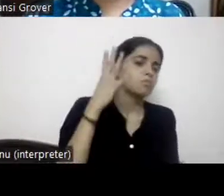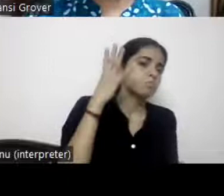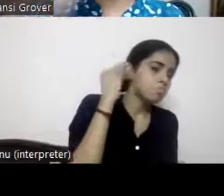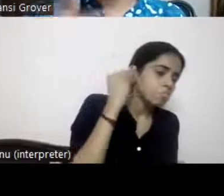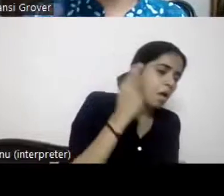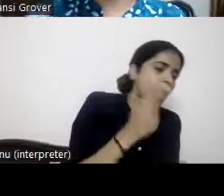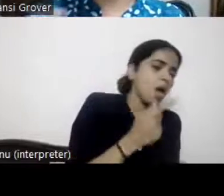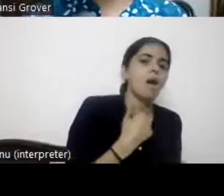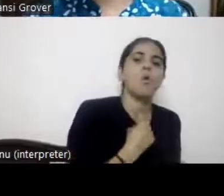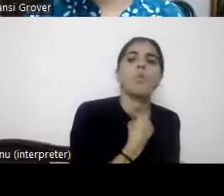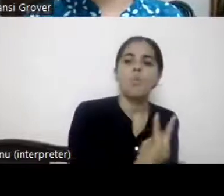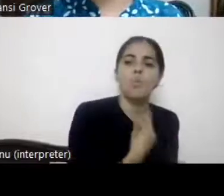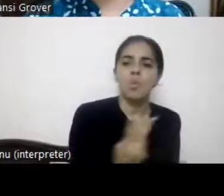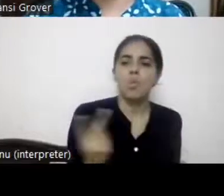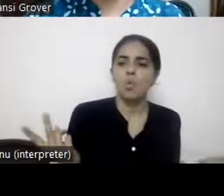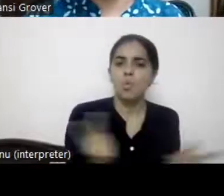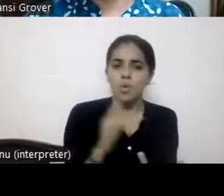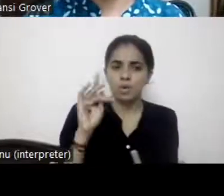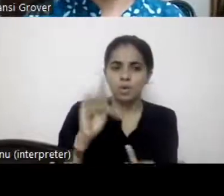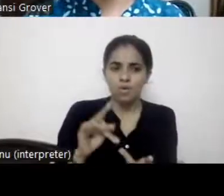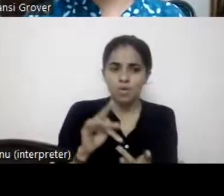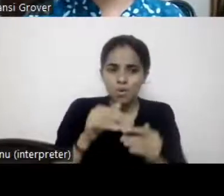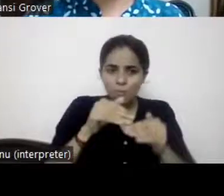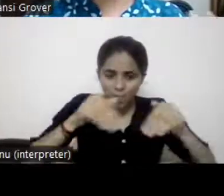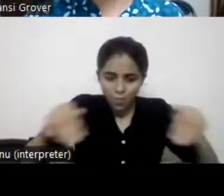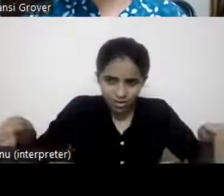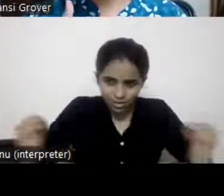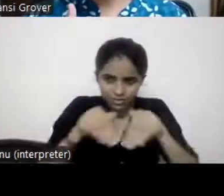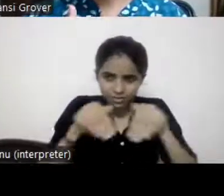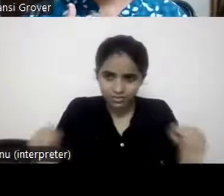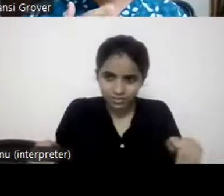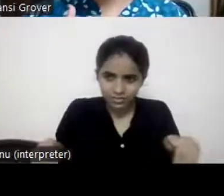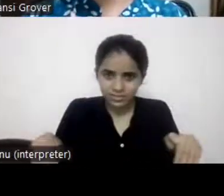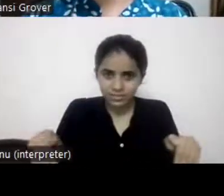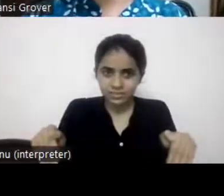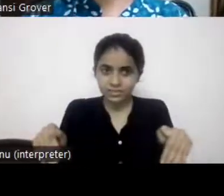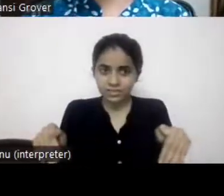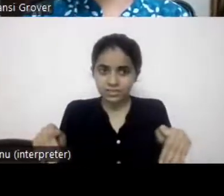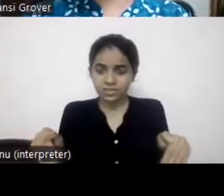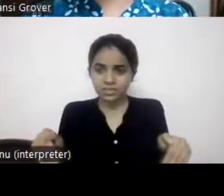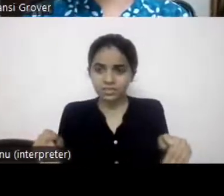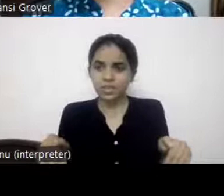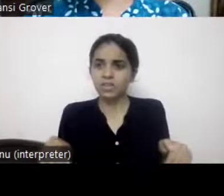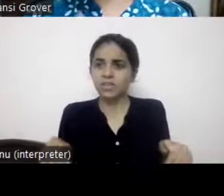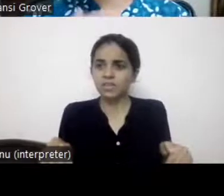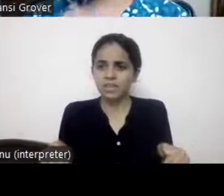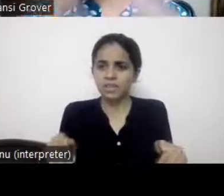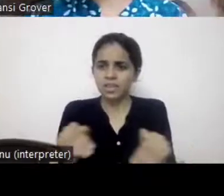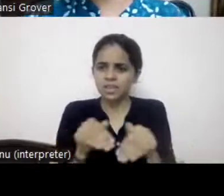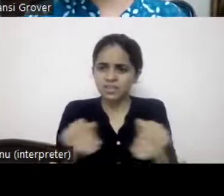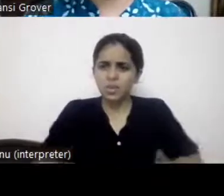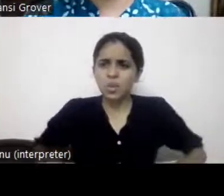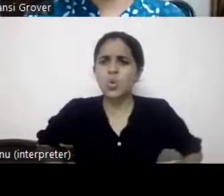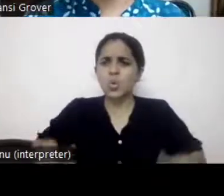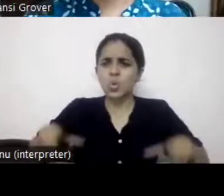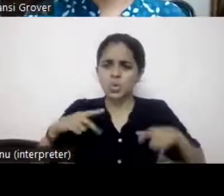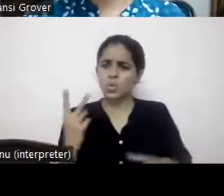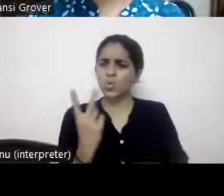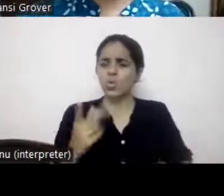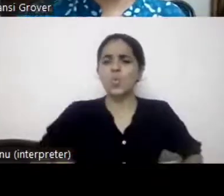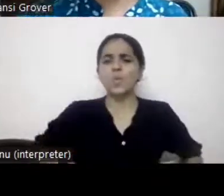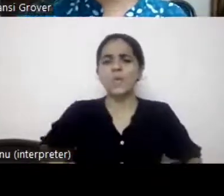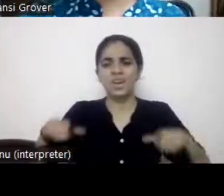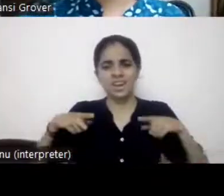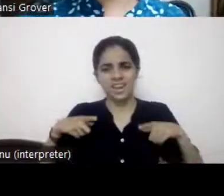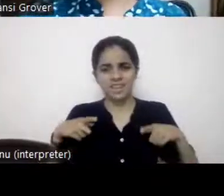always at the verge of border crossing. So they have these they are basically living two lives.